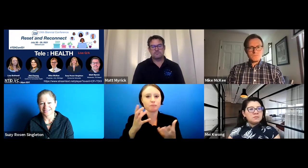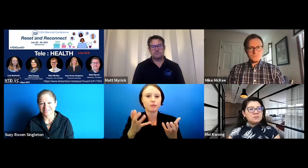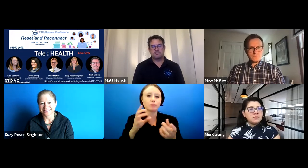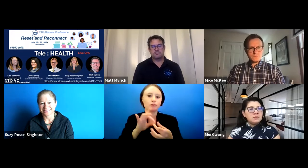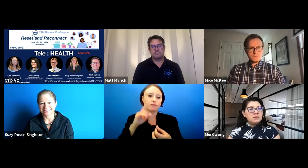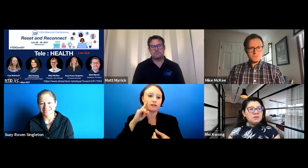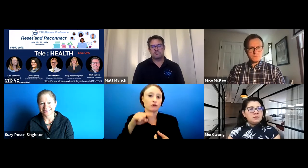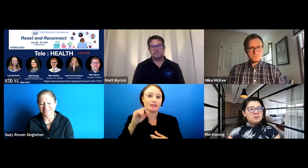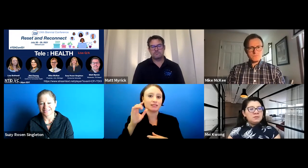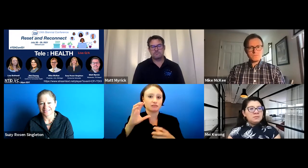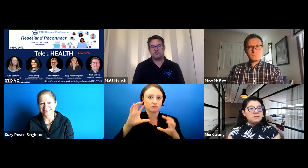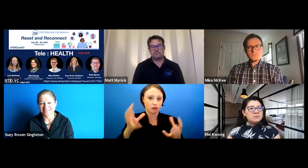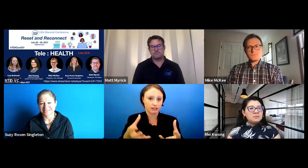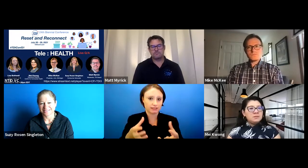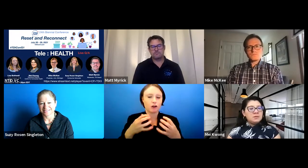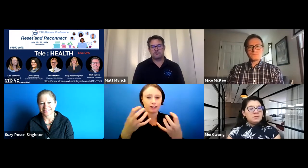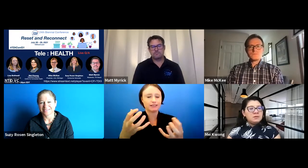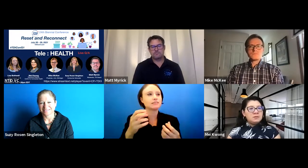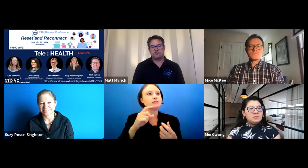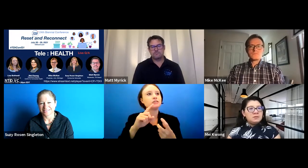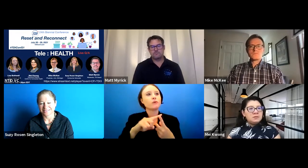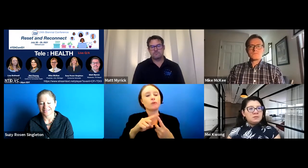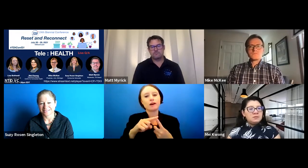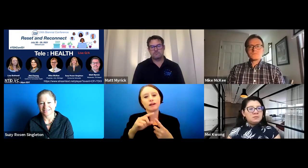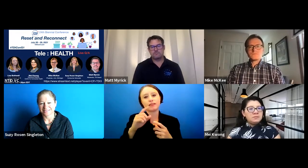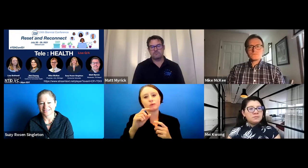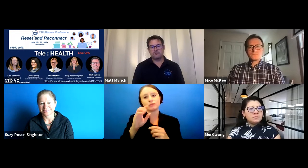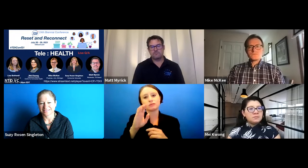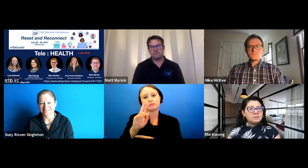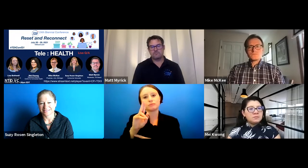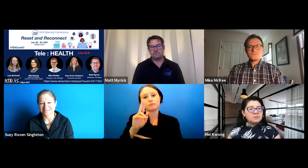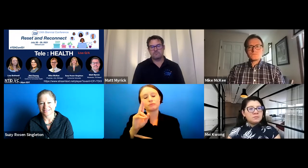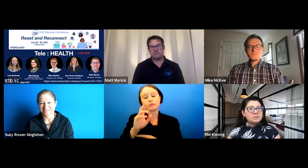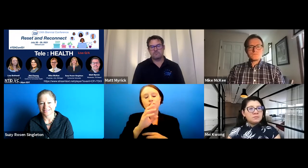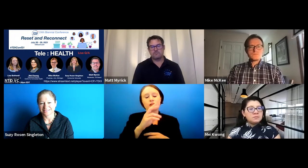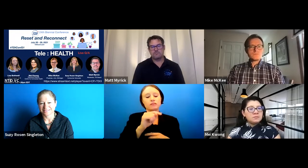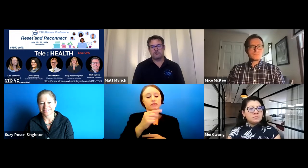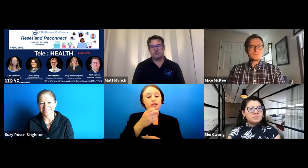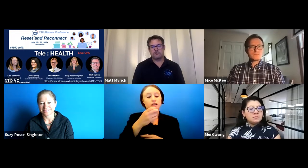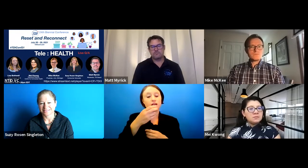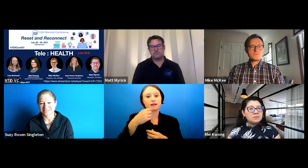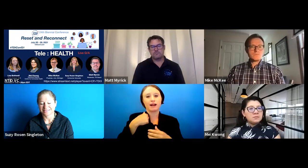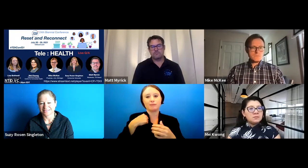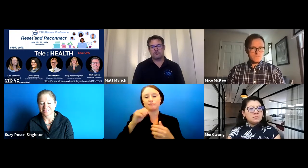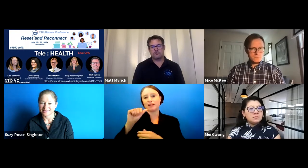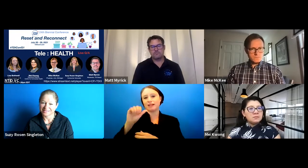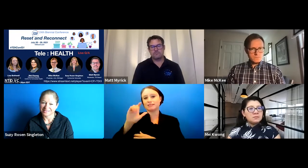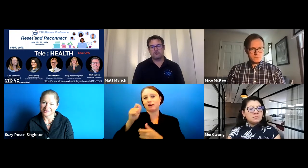been released that might be related to this audience, pertinent to this audience.